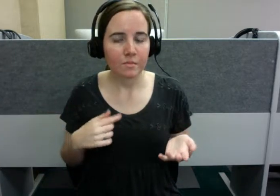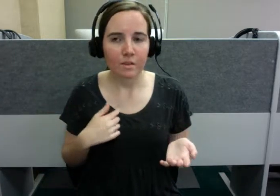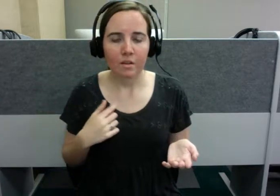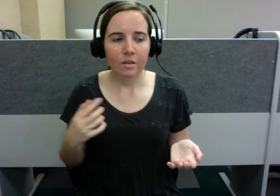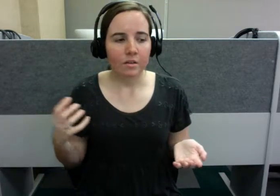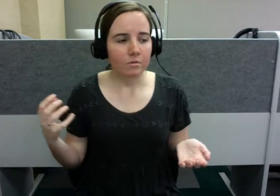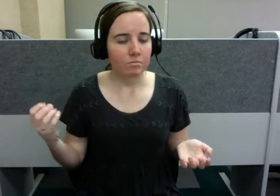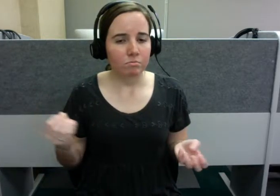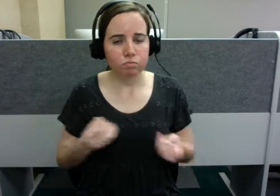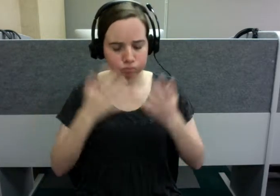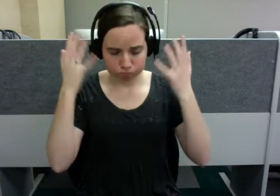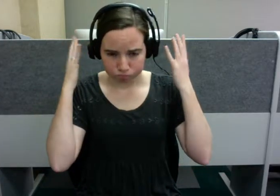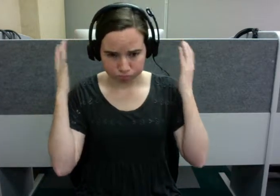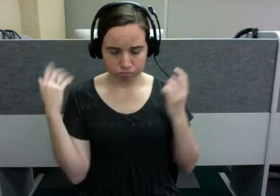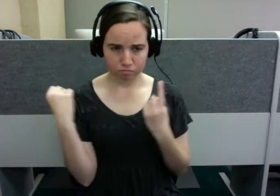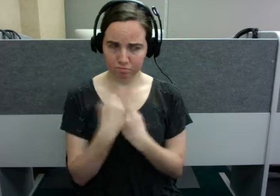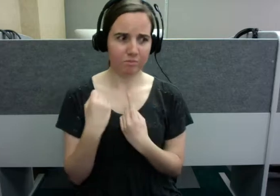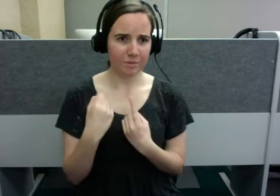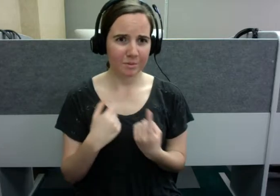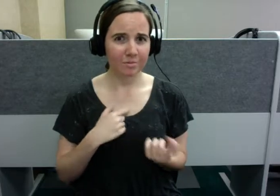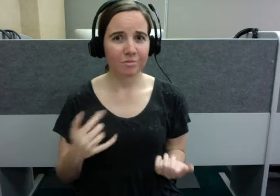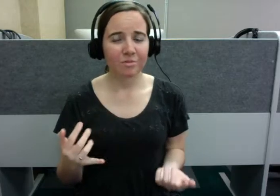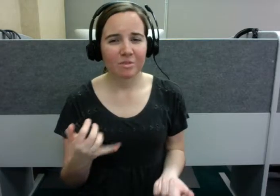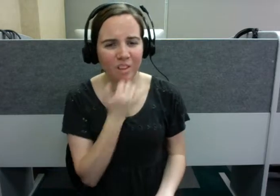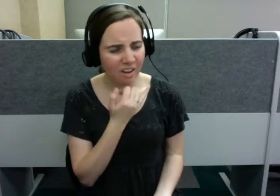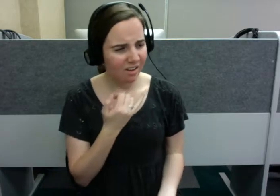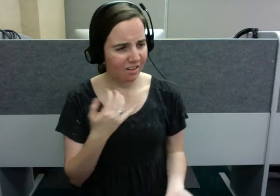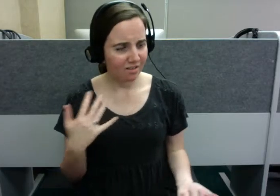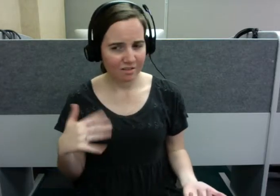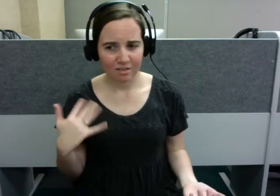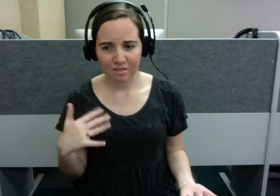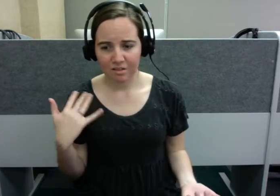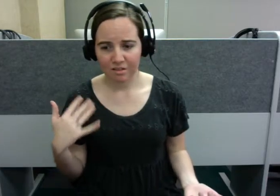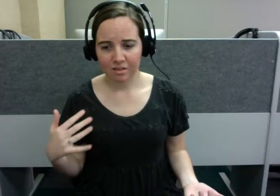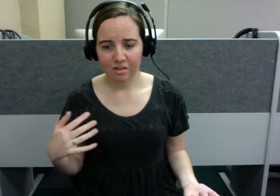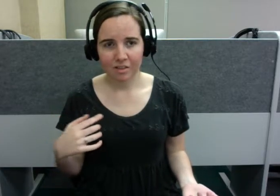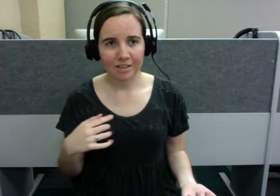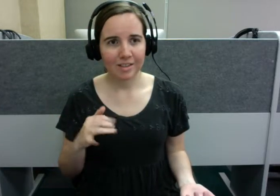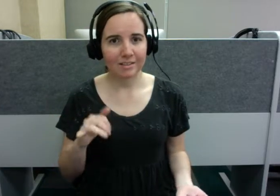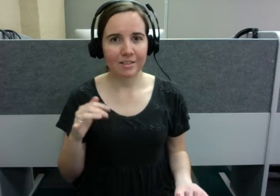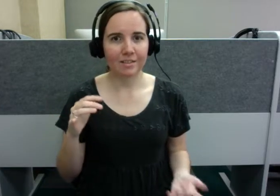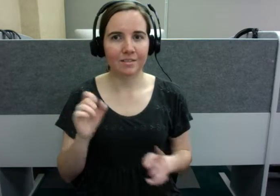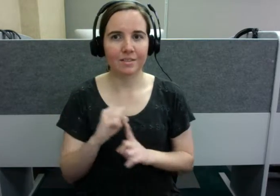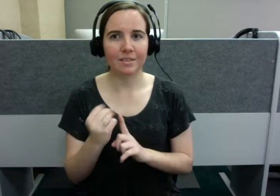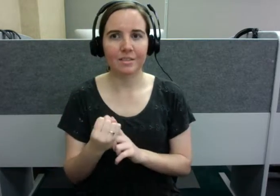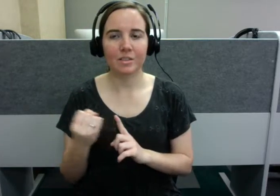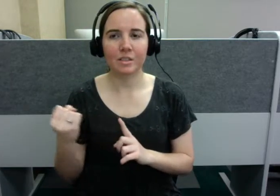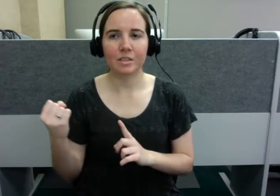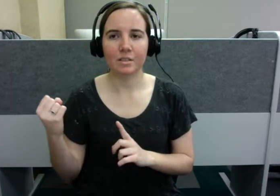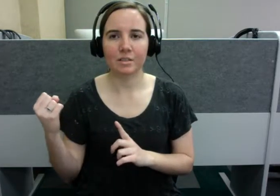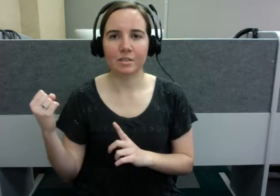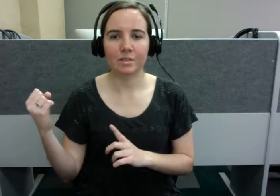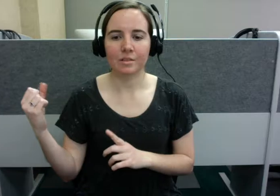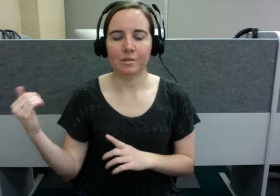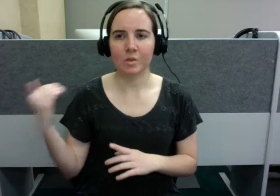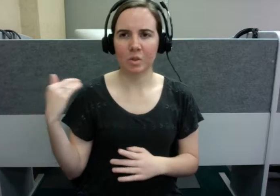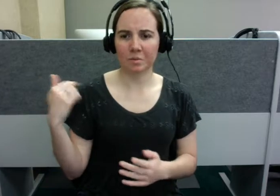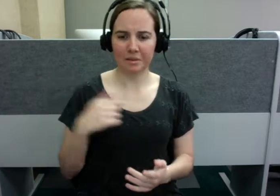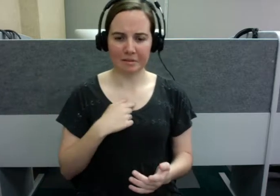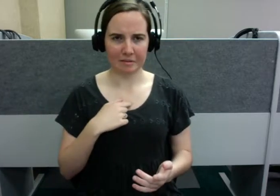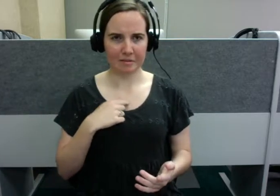how completely wrong I was in that second. And I was reminded how utterly wrong I am so much of